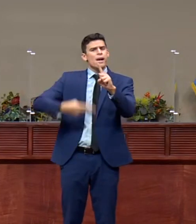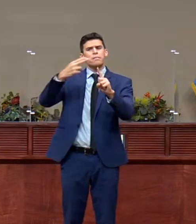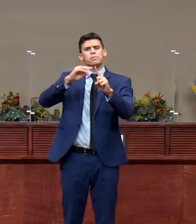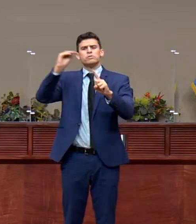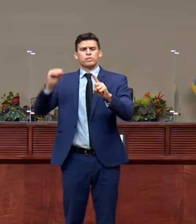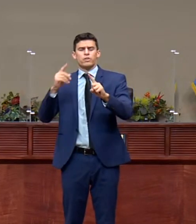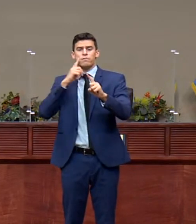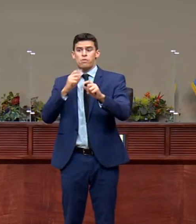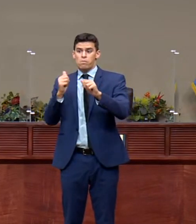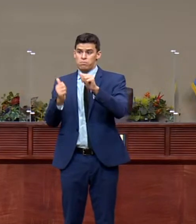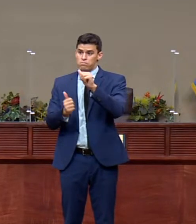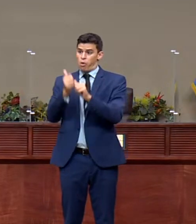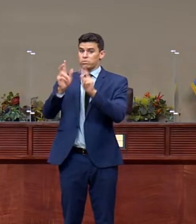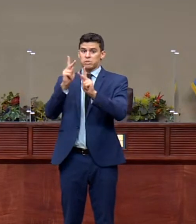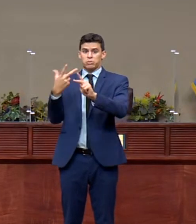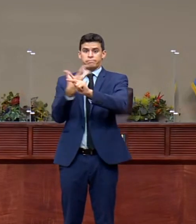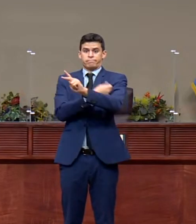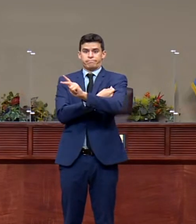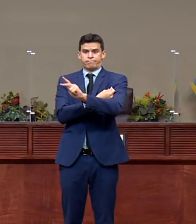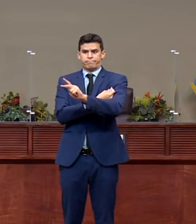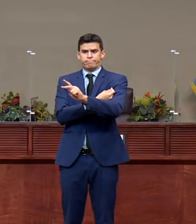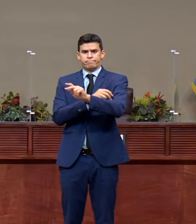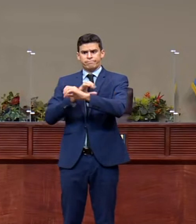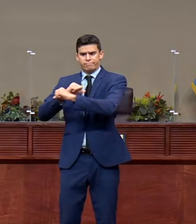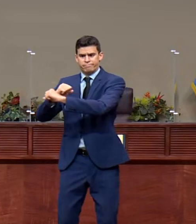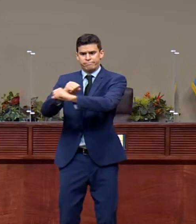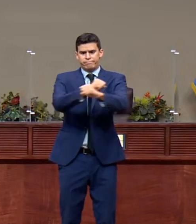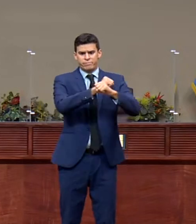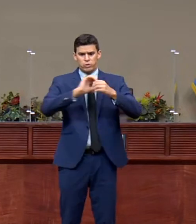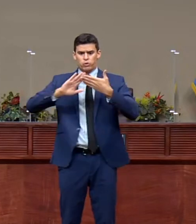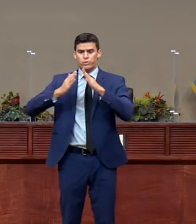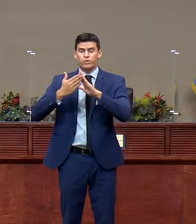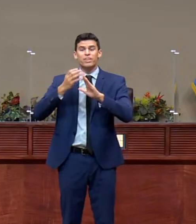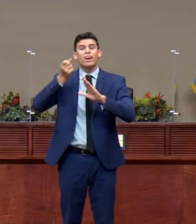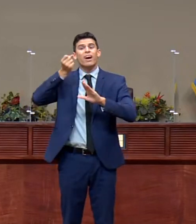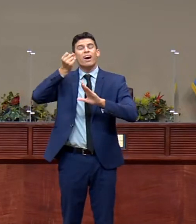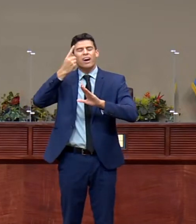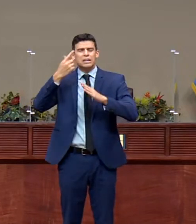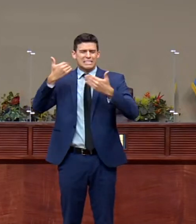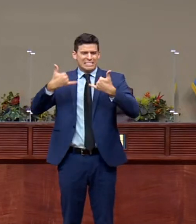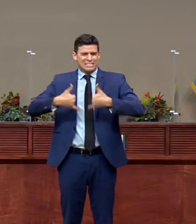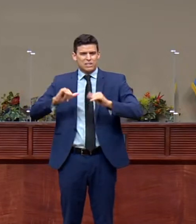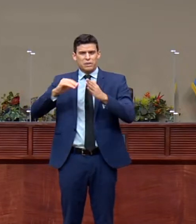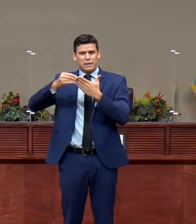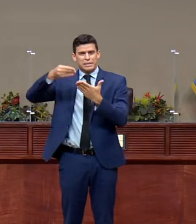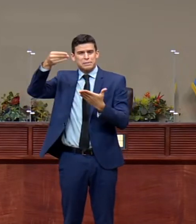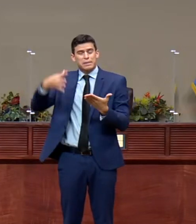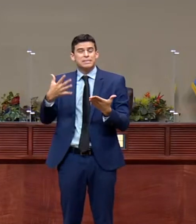works, but it's very, very expensive.